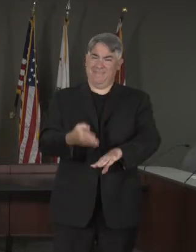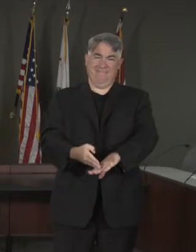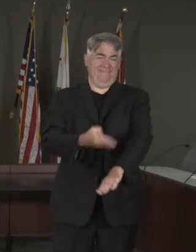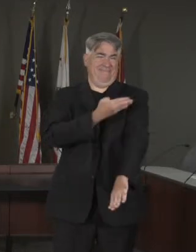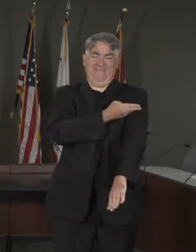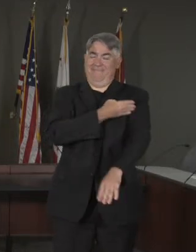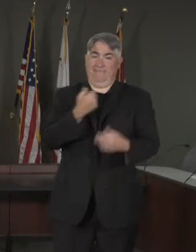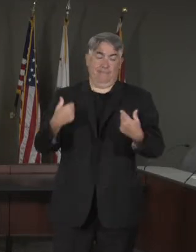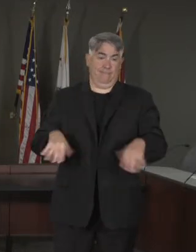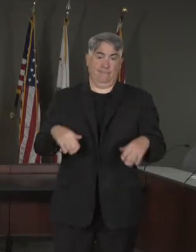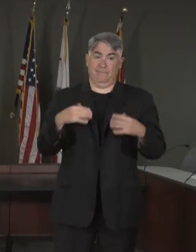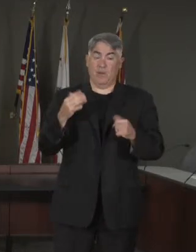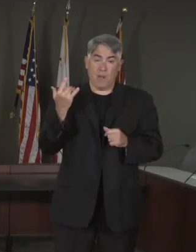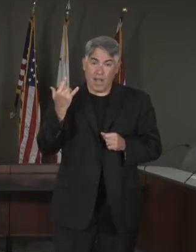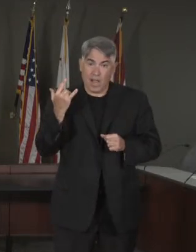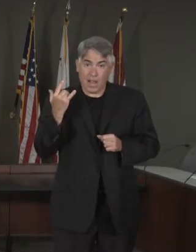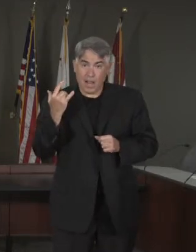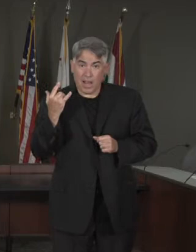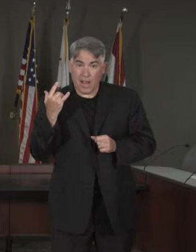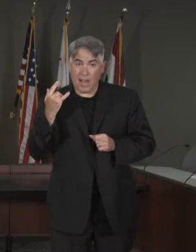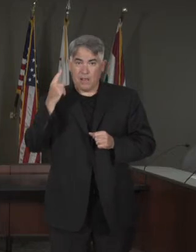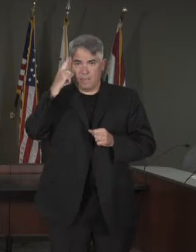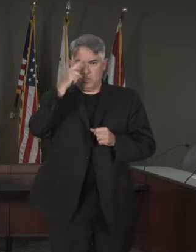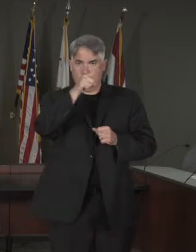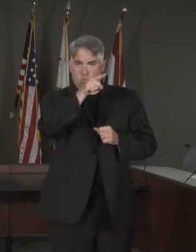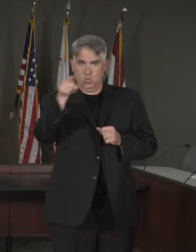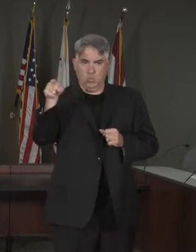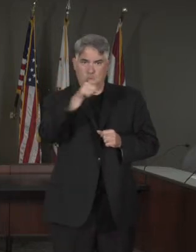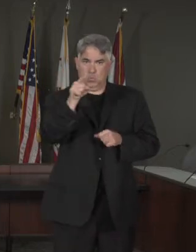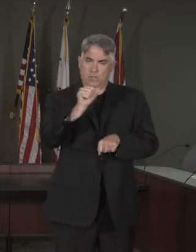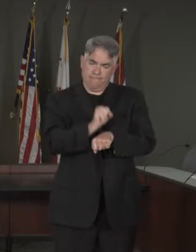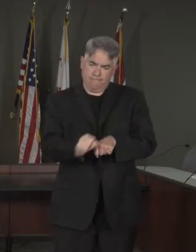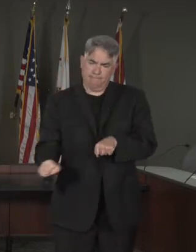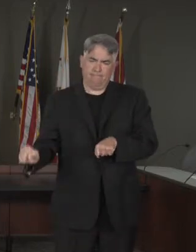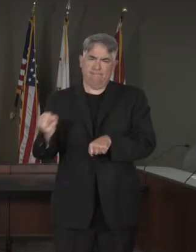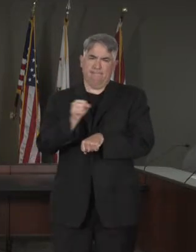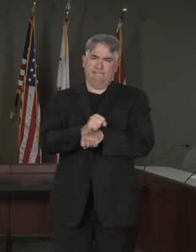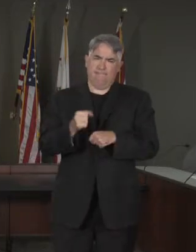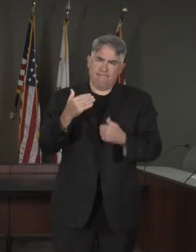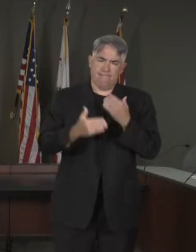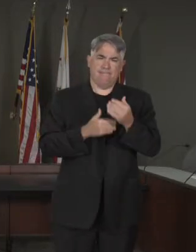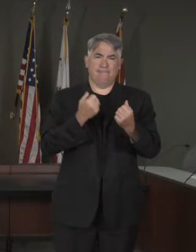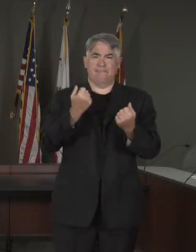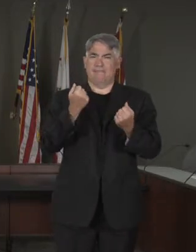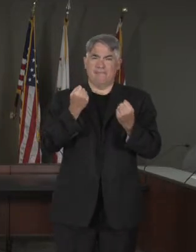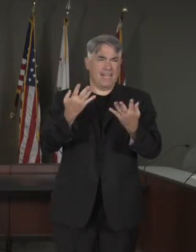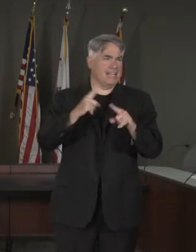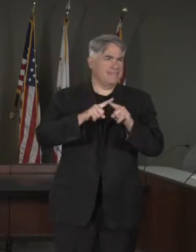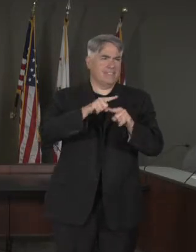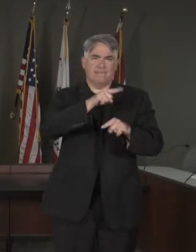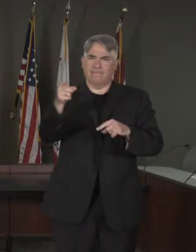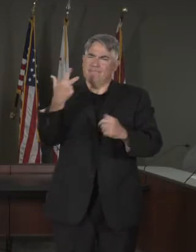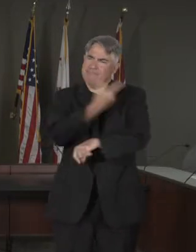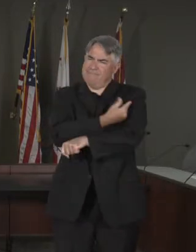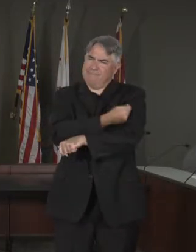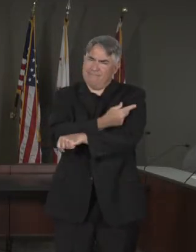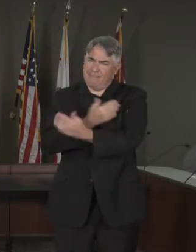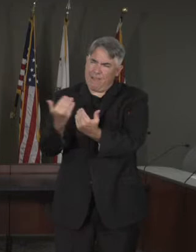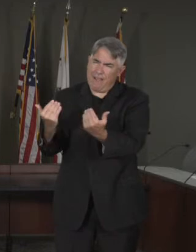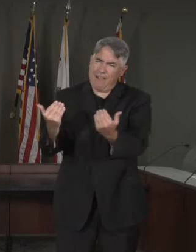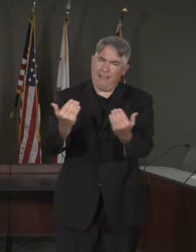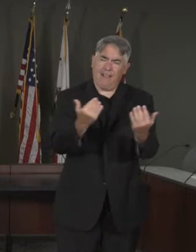and hospitalizations is because of the incredible work of San Diegans in getting vaccinated. If you look at our dashboard today, you will now see